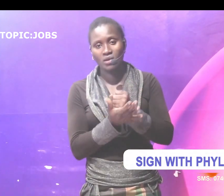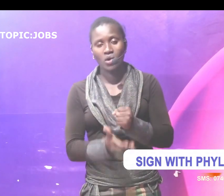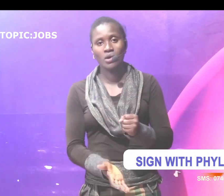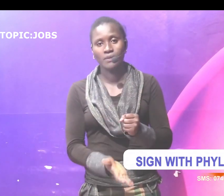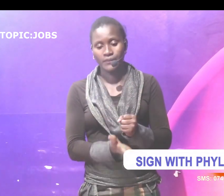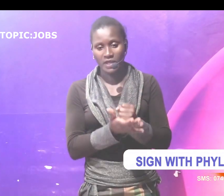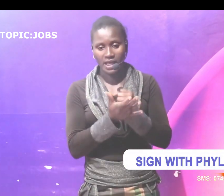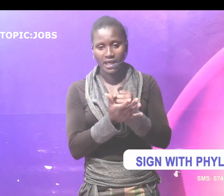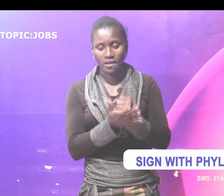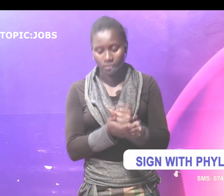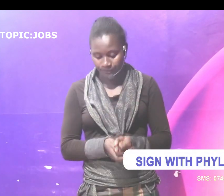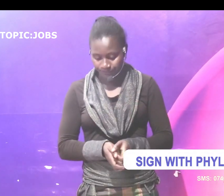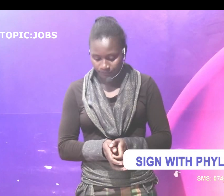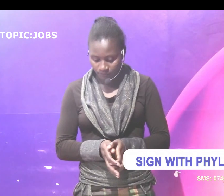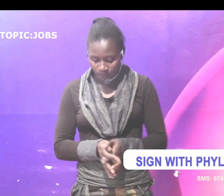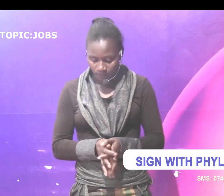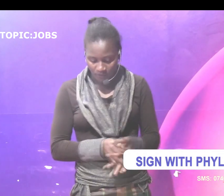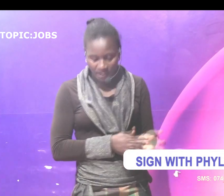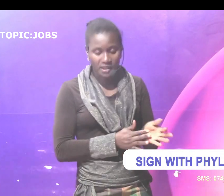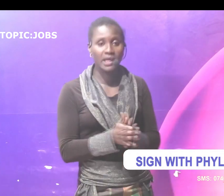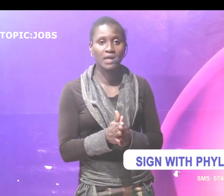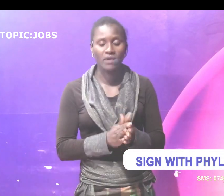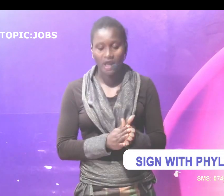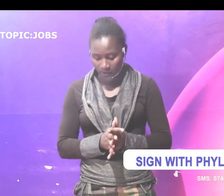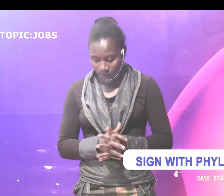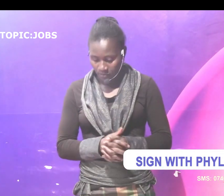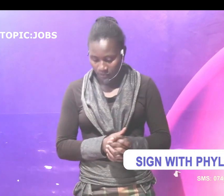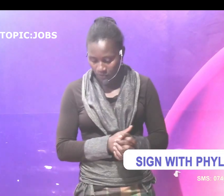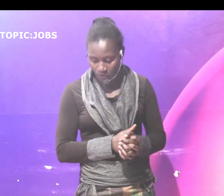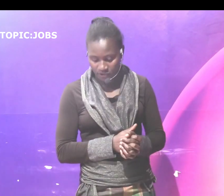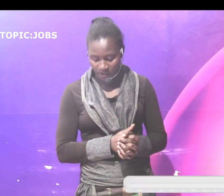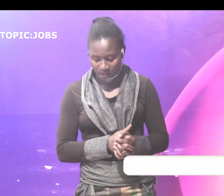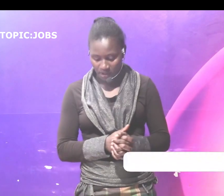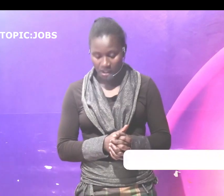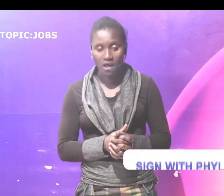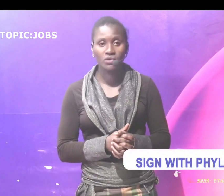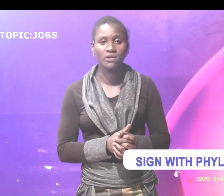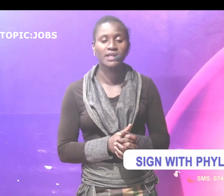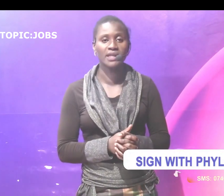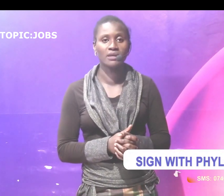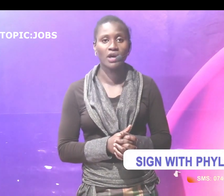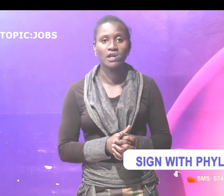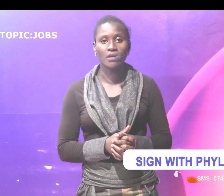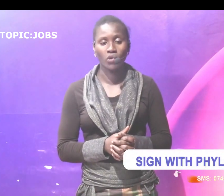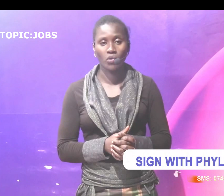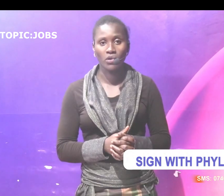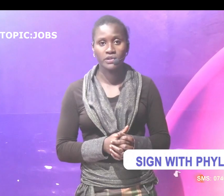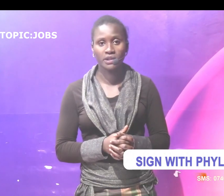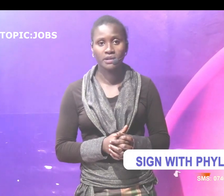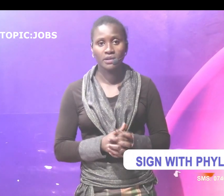or help. And then we have promote. How do we sign the word promote?